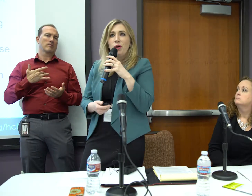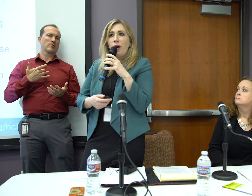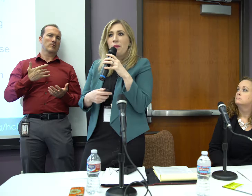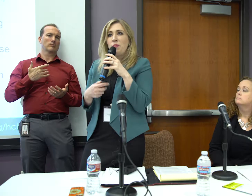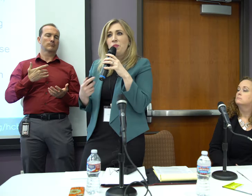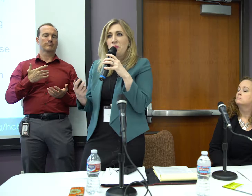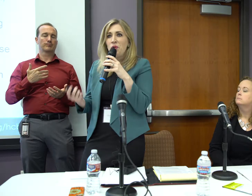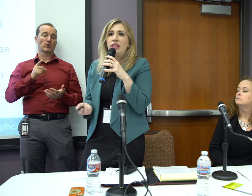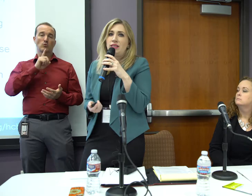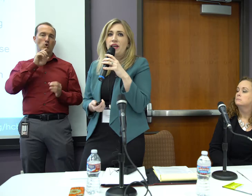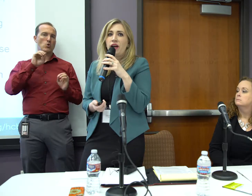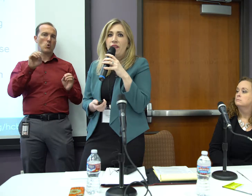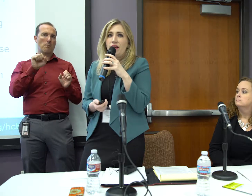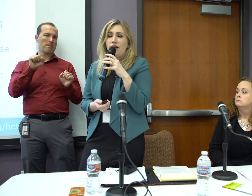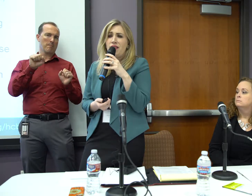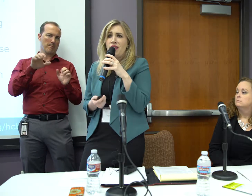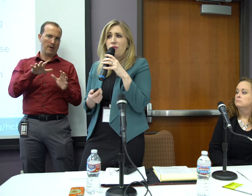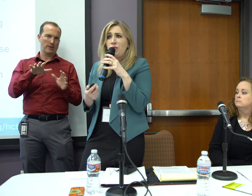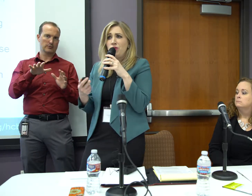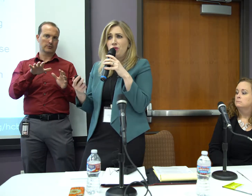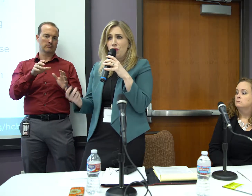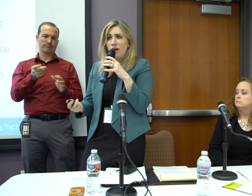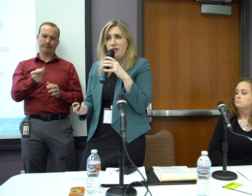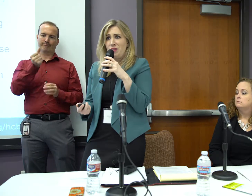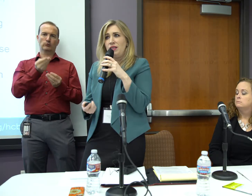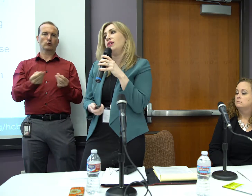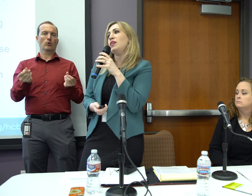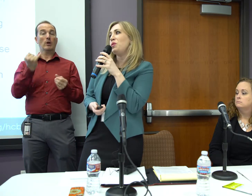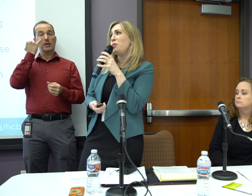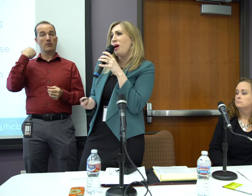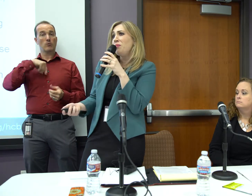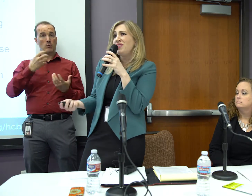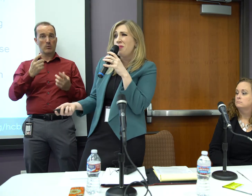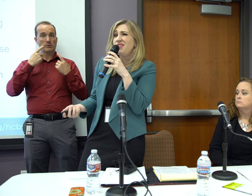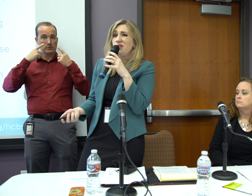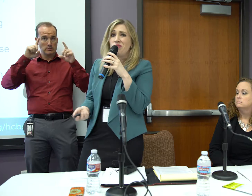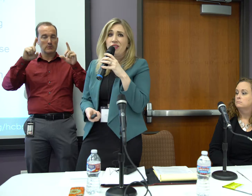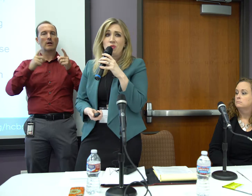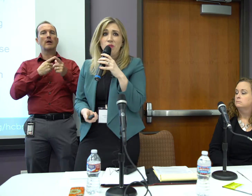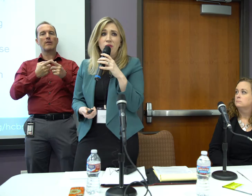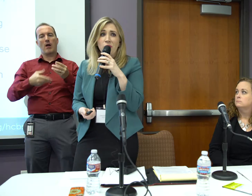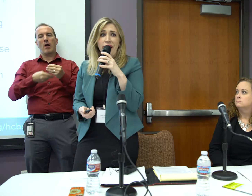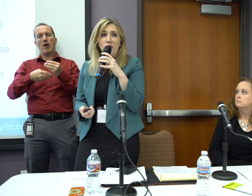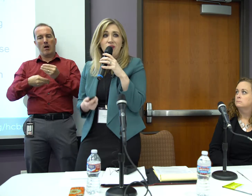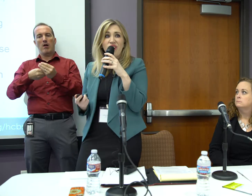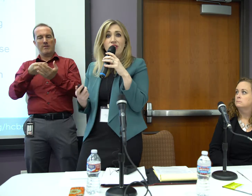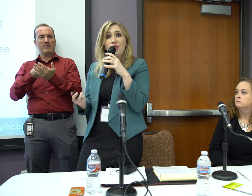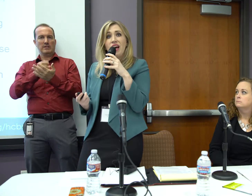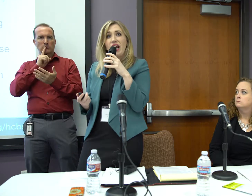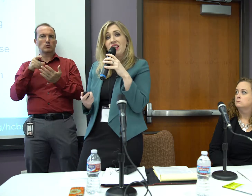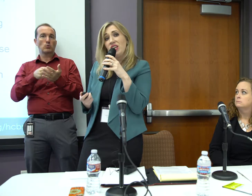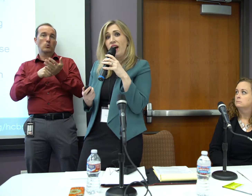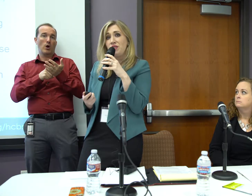magic bullets here, and that I think if we do want this to be successful, probably some additional funds will be required. But in order